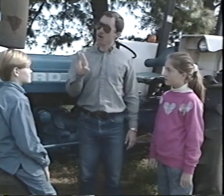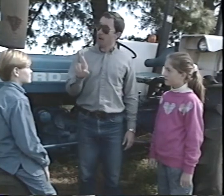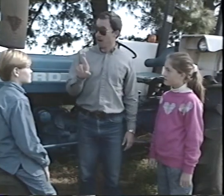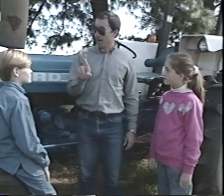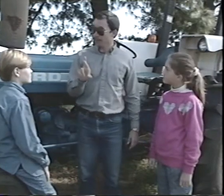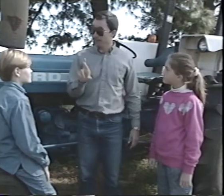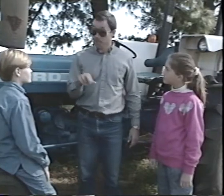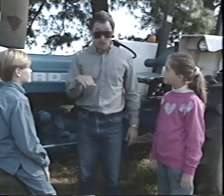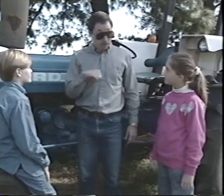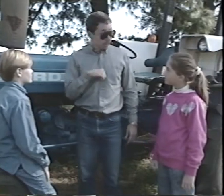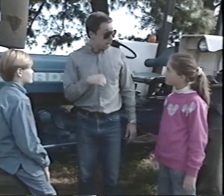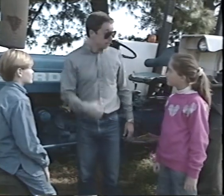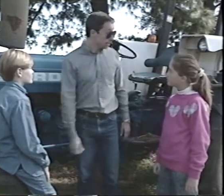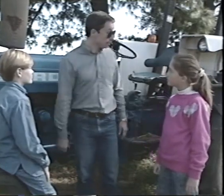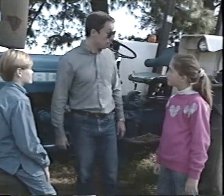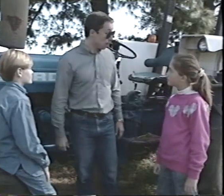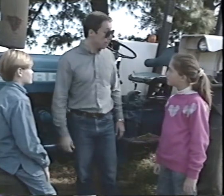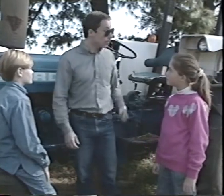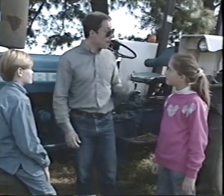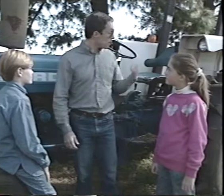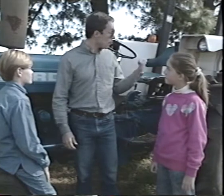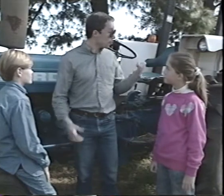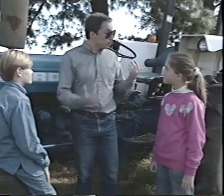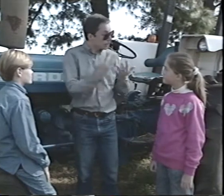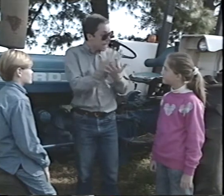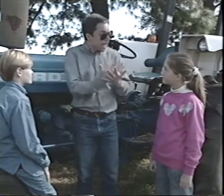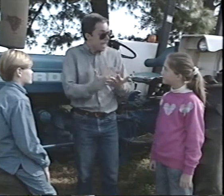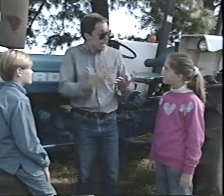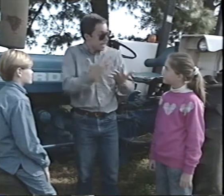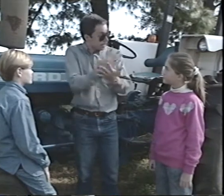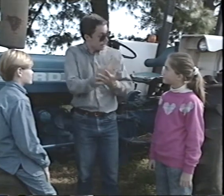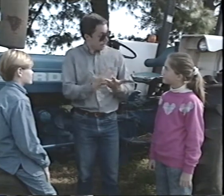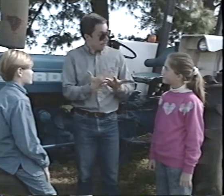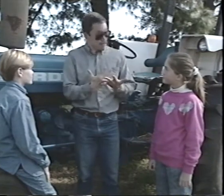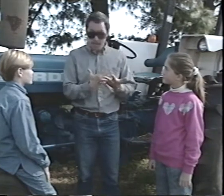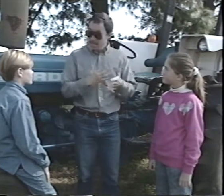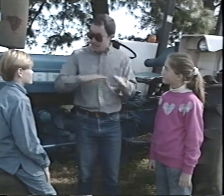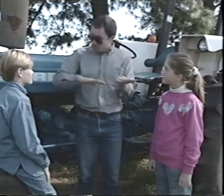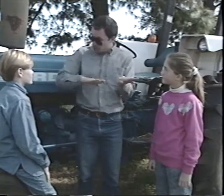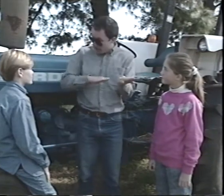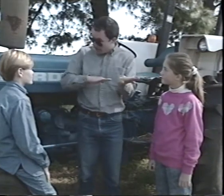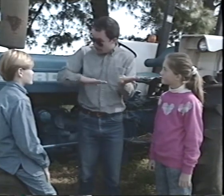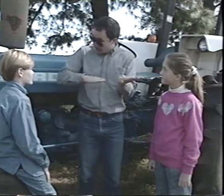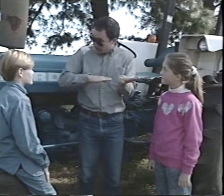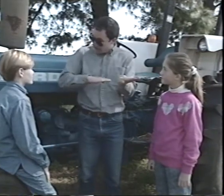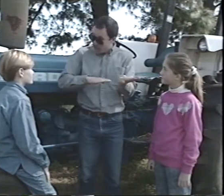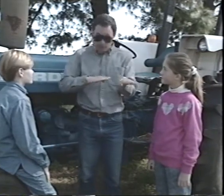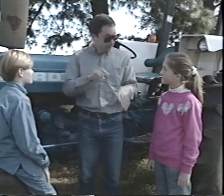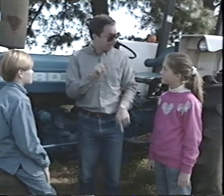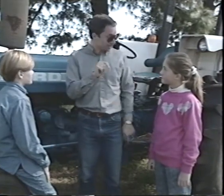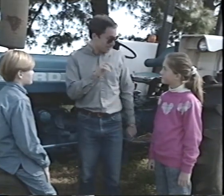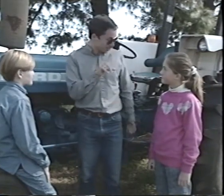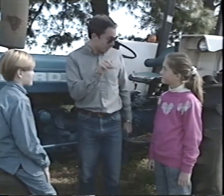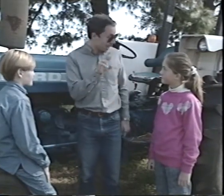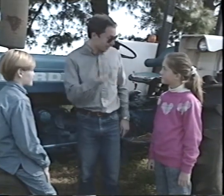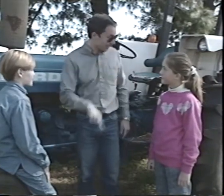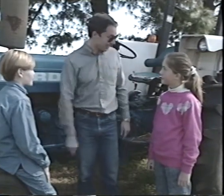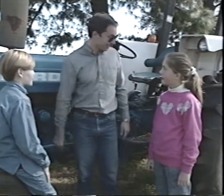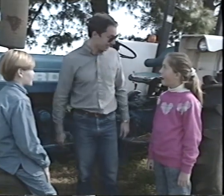T-R-A-C-T-O-R. When I was a little boy, Grandpa would put hay in a trailer and pull us on the tractor. I